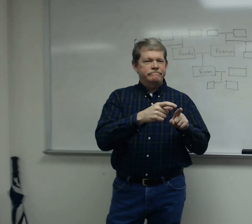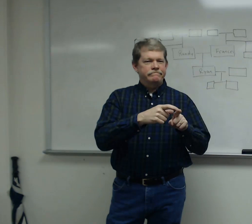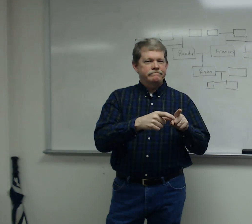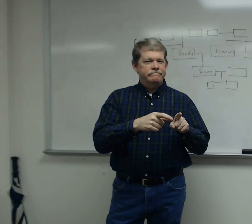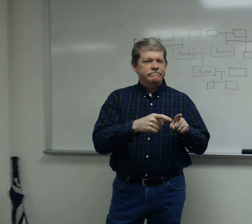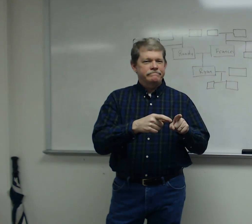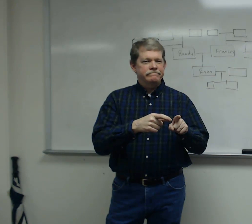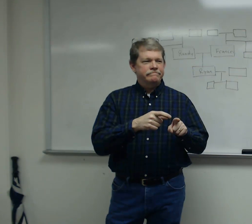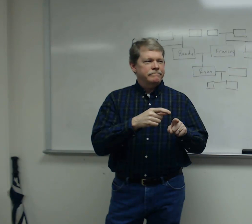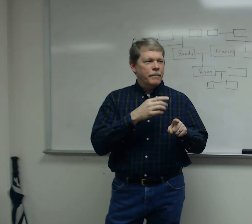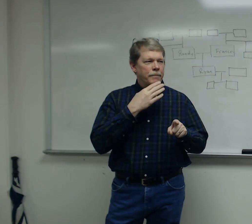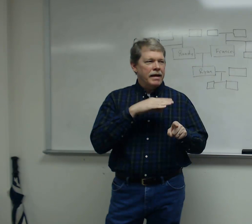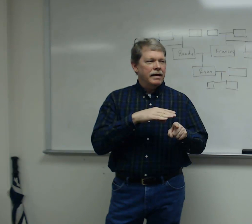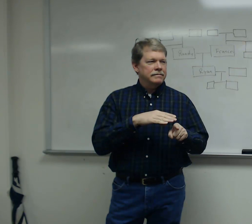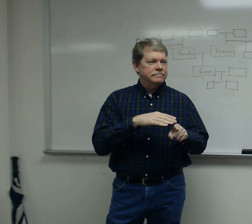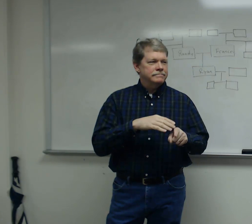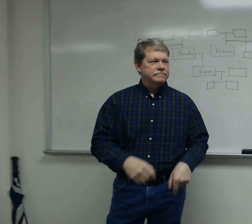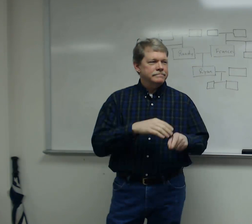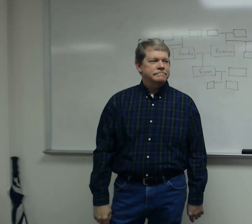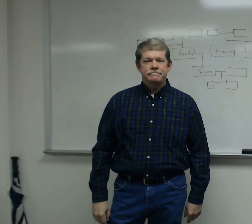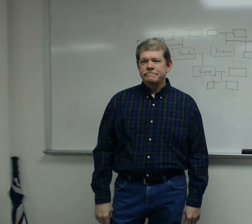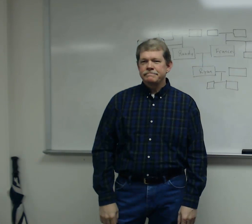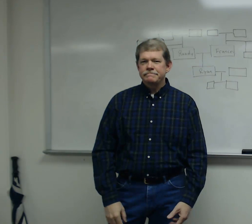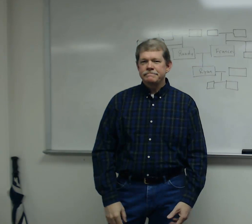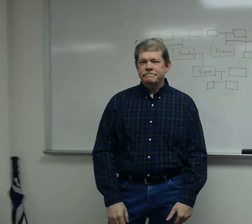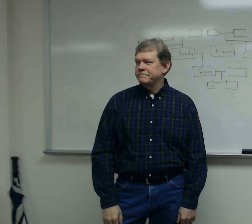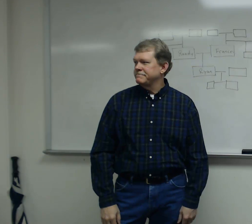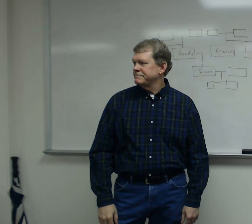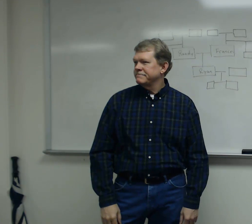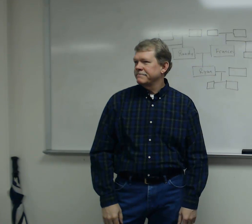bullet in it. His He didn't have a seat anywhere. Did Randy wound